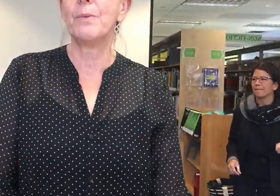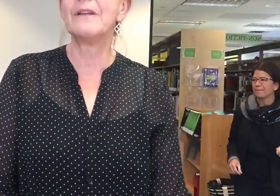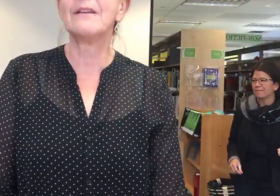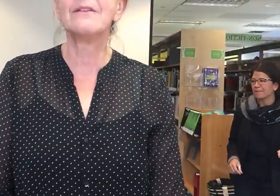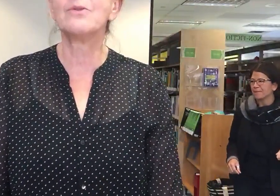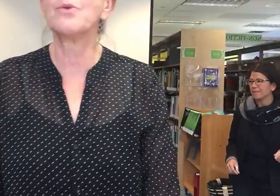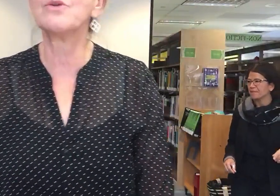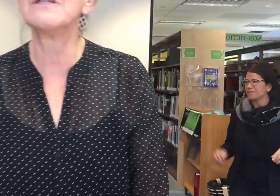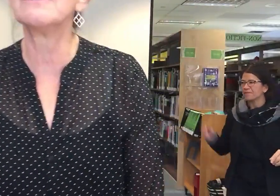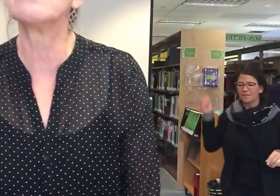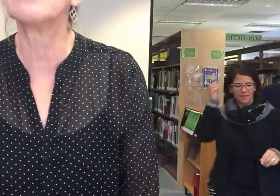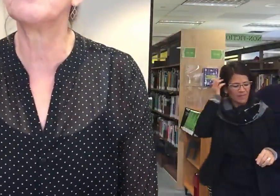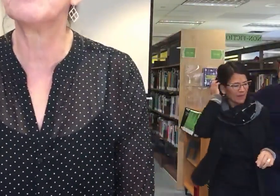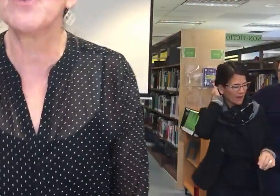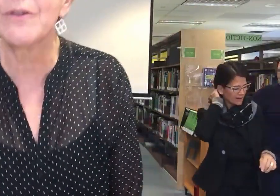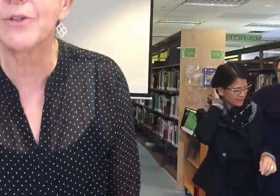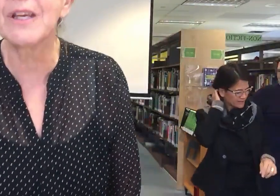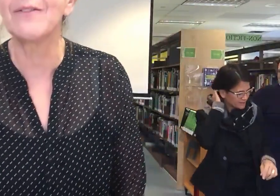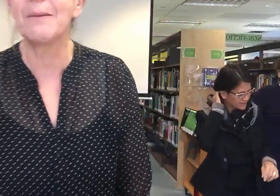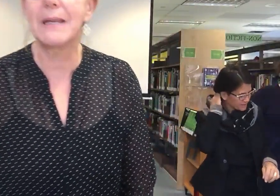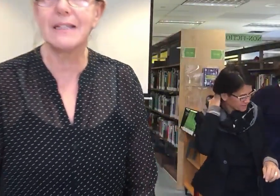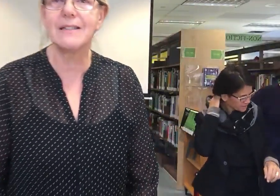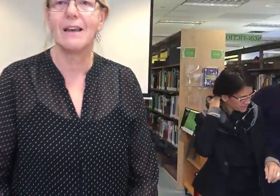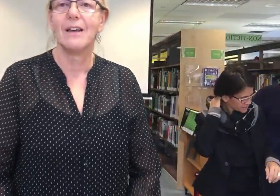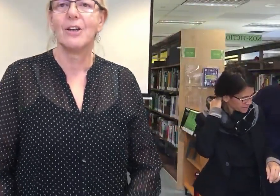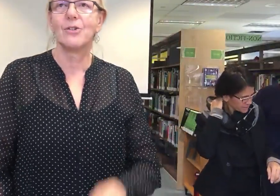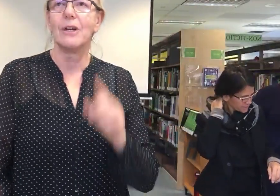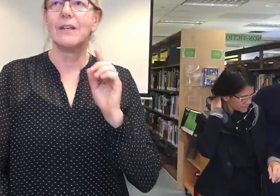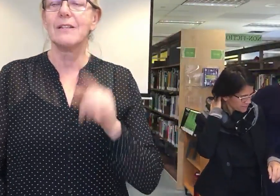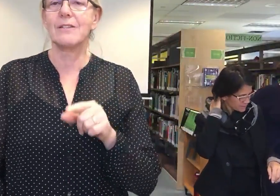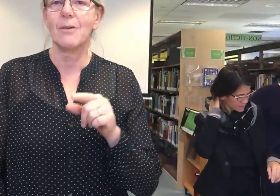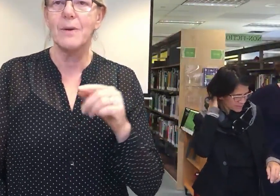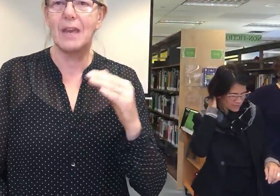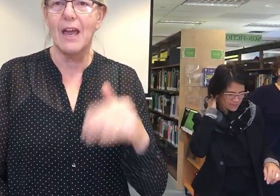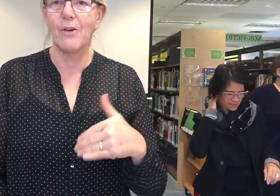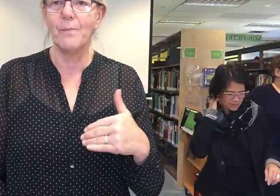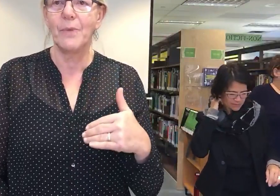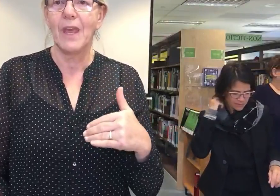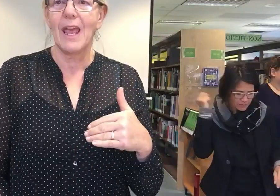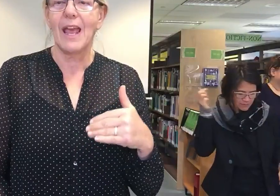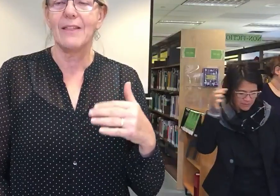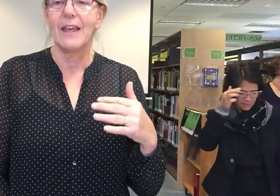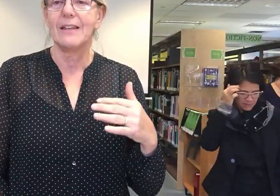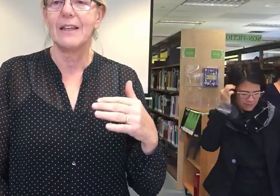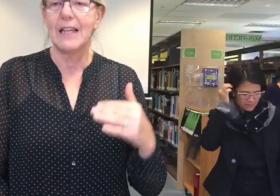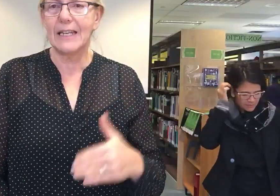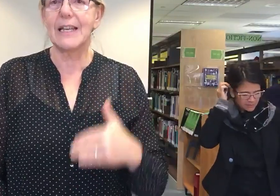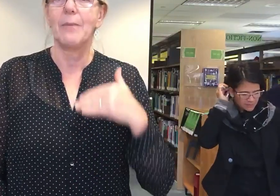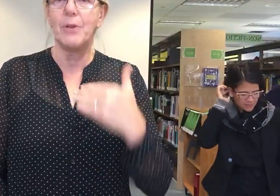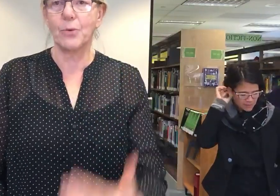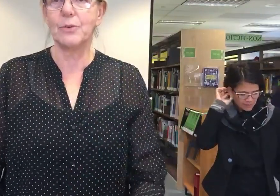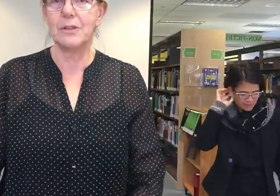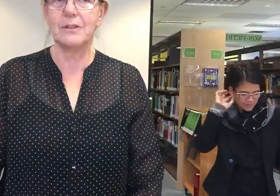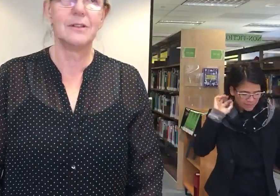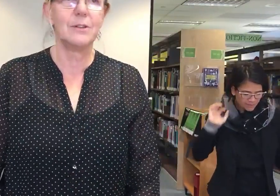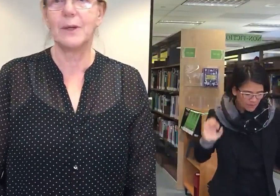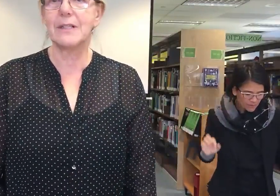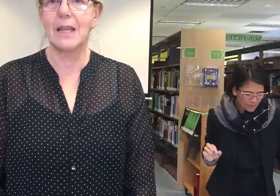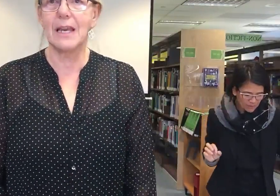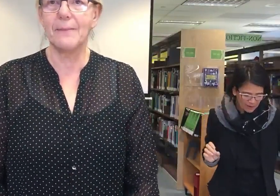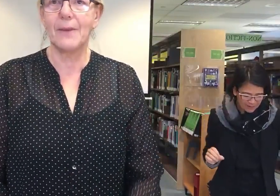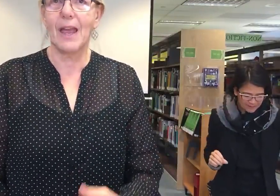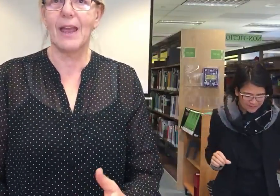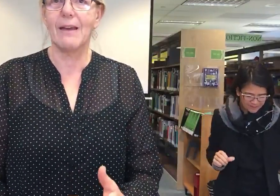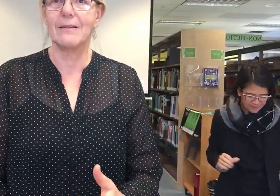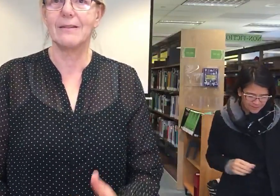am hoping that this is rolling. It looks like we've been going for 70 minutes. So I'm gonna stop it now and then let it upload and do